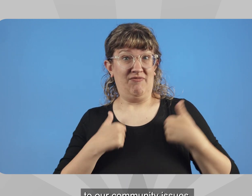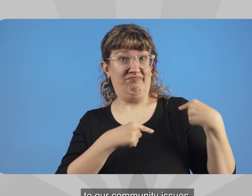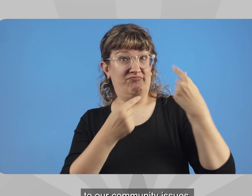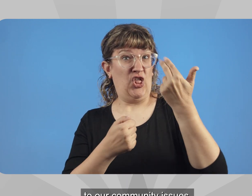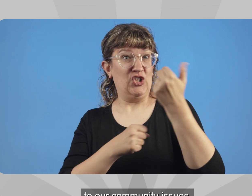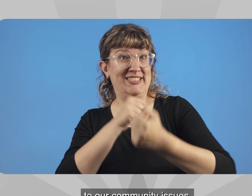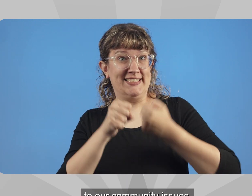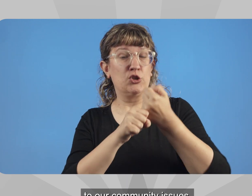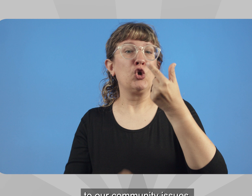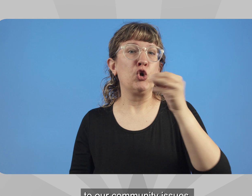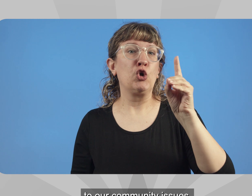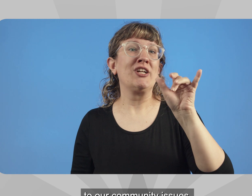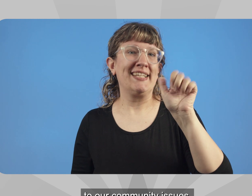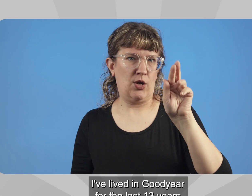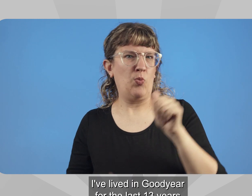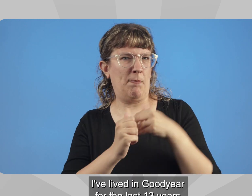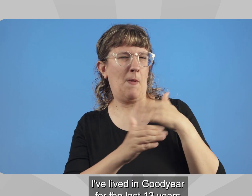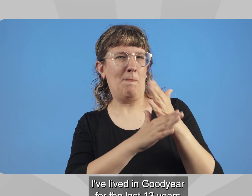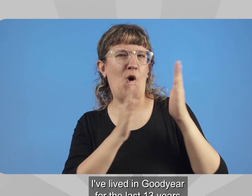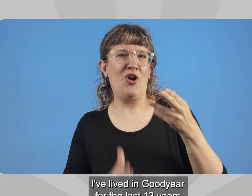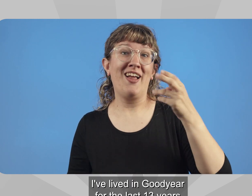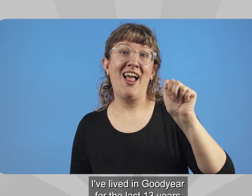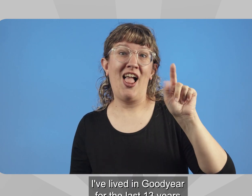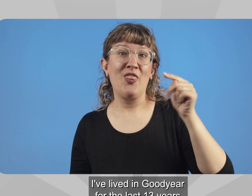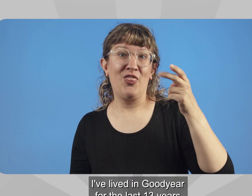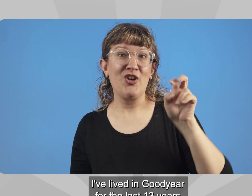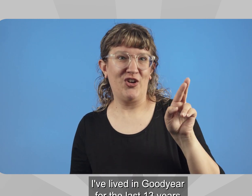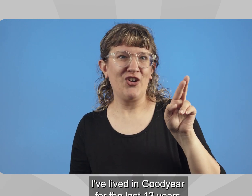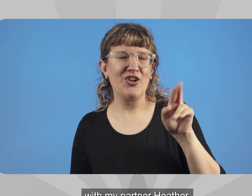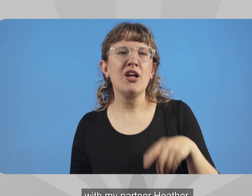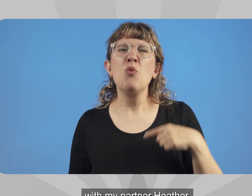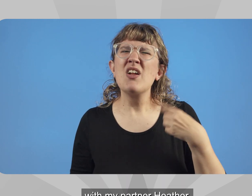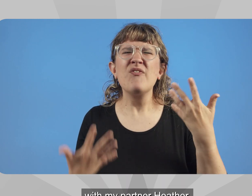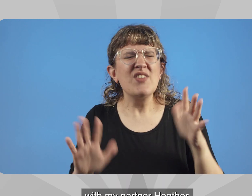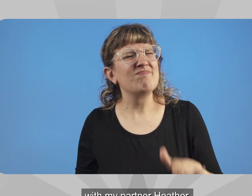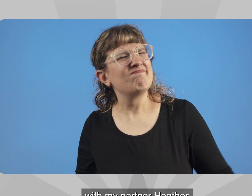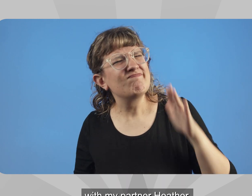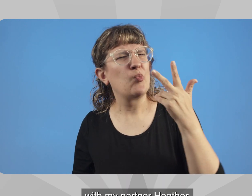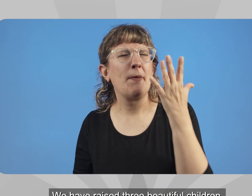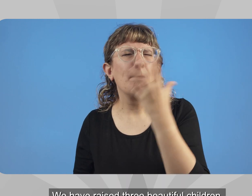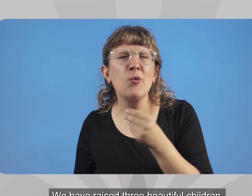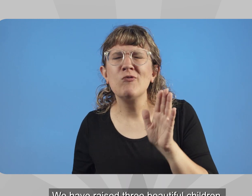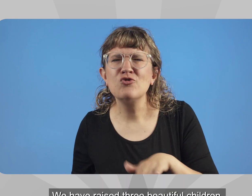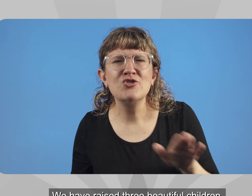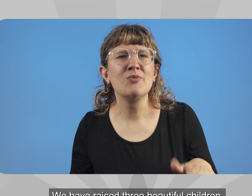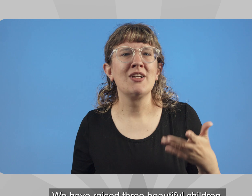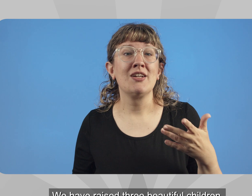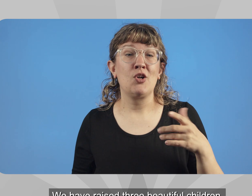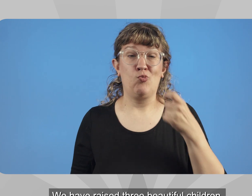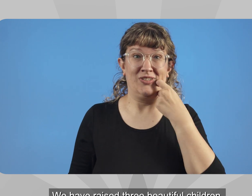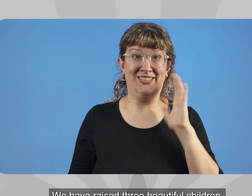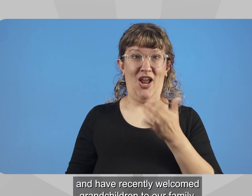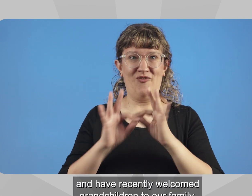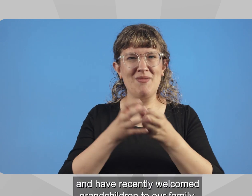bringing common-sense solutions to our community issues. I've lived in Goodyear for the last 13 years with my partner, Heather.